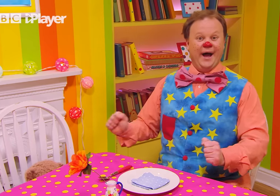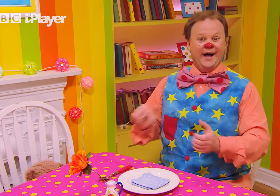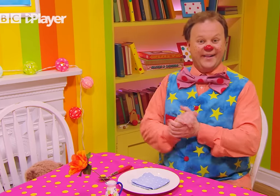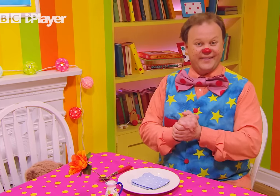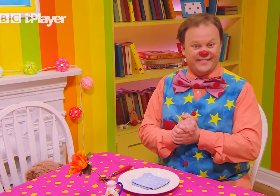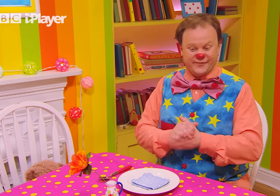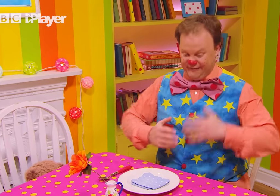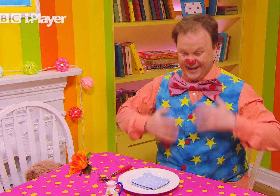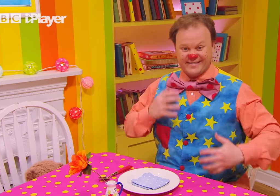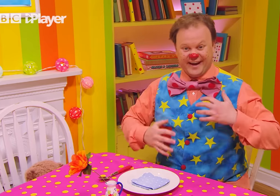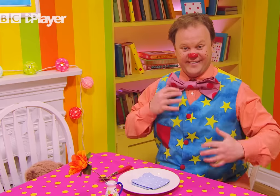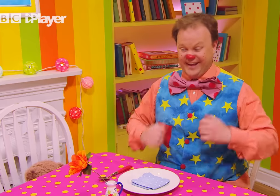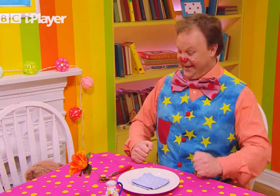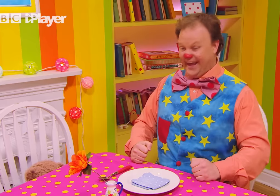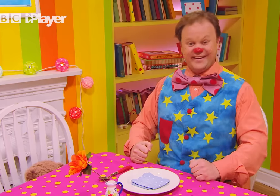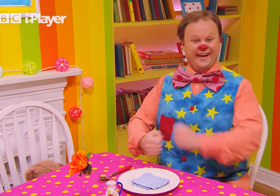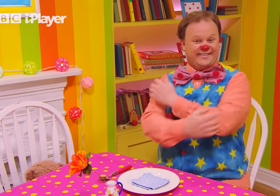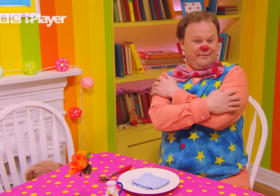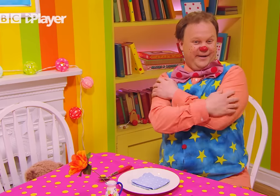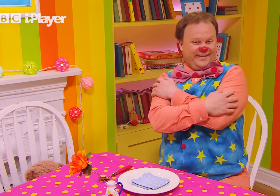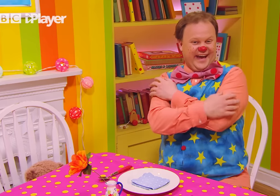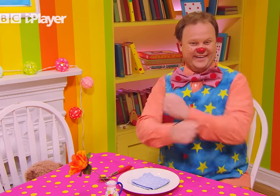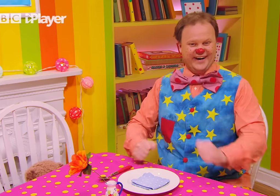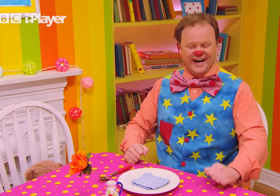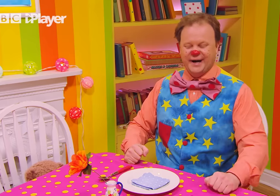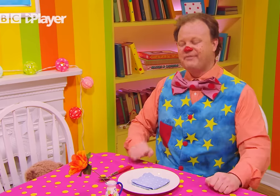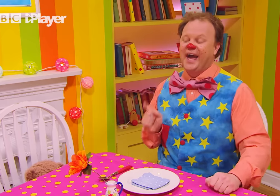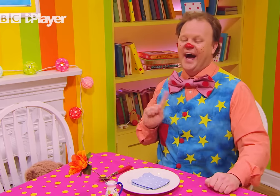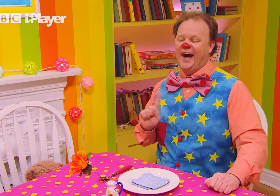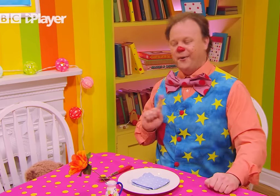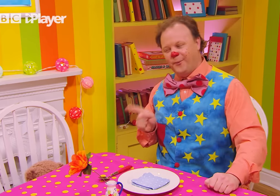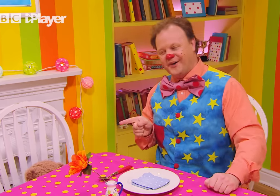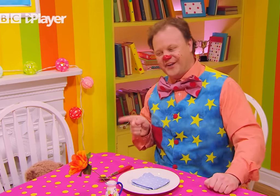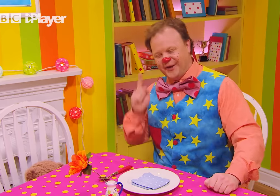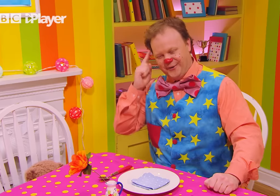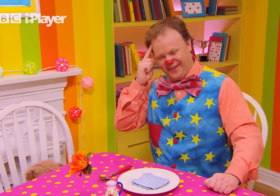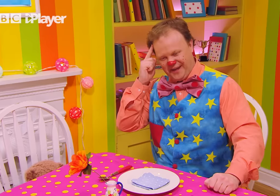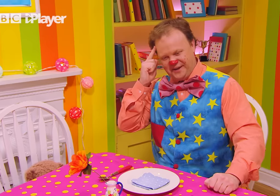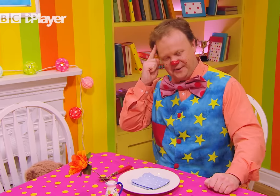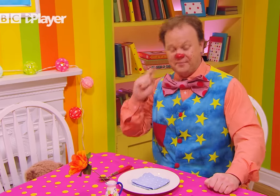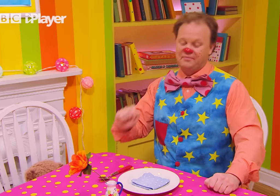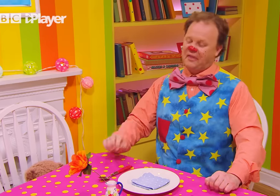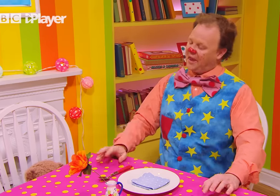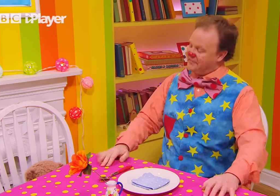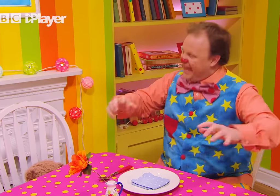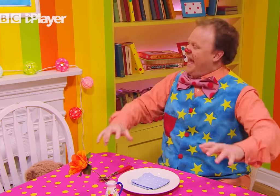Well, this is very exciting, isn't it, Tumble Ted? what do you think?